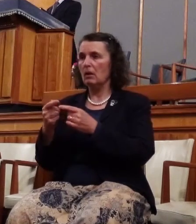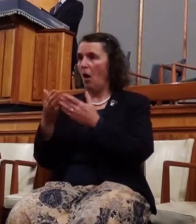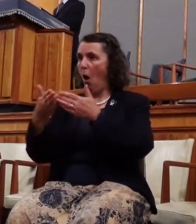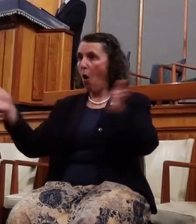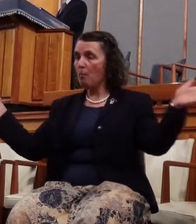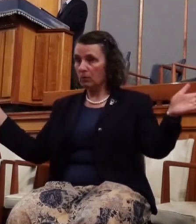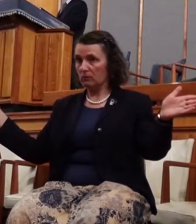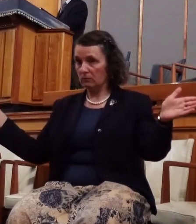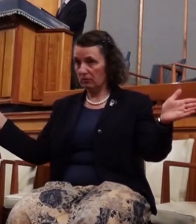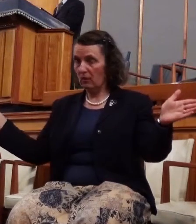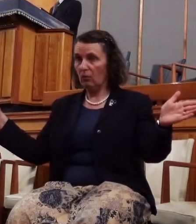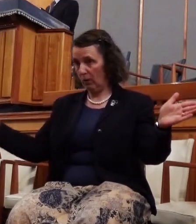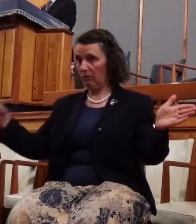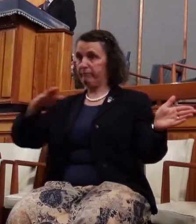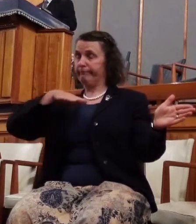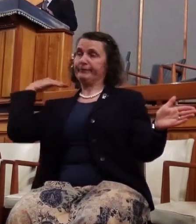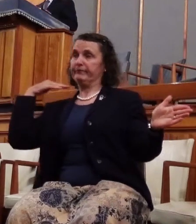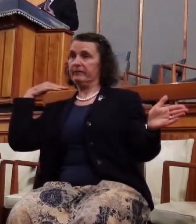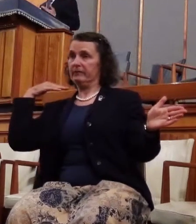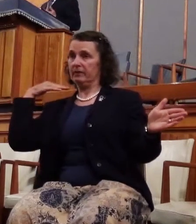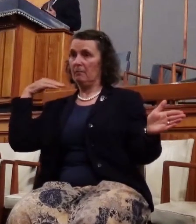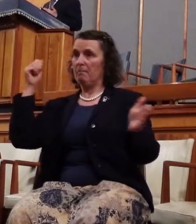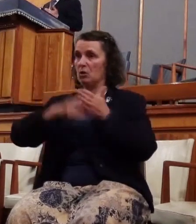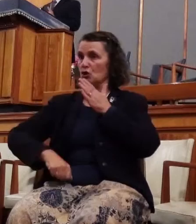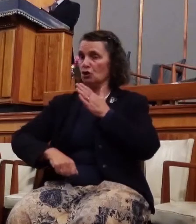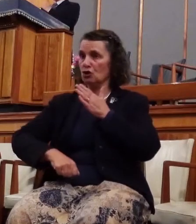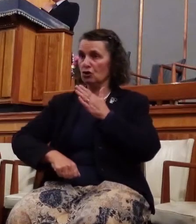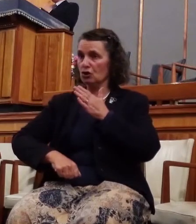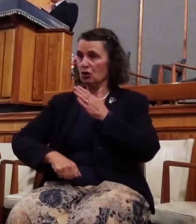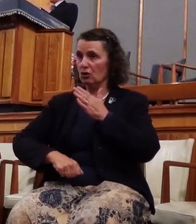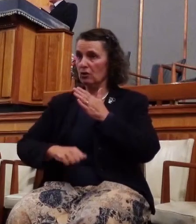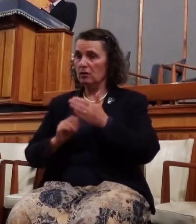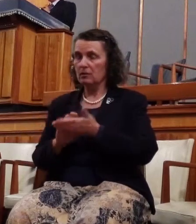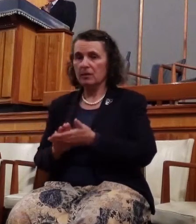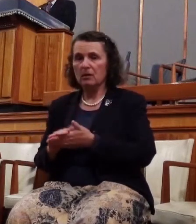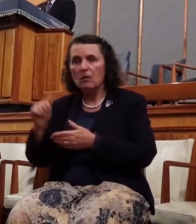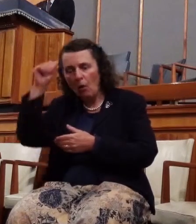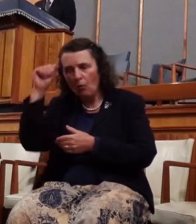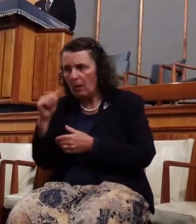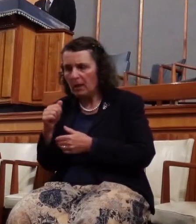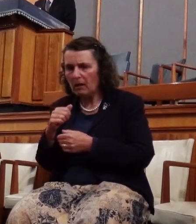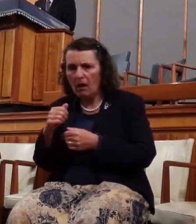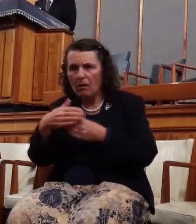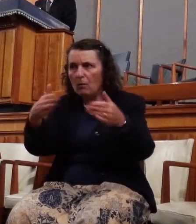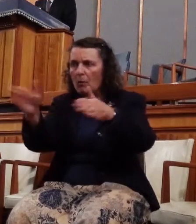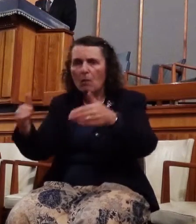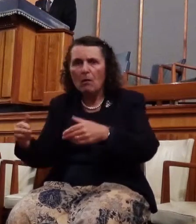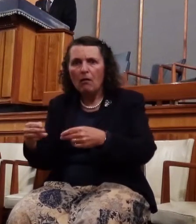him, certainly. And this is why, because he knows also the outcome for himself. And in